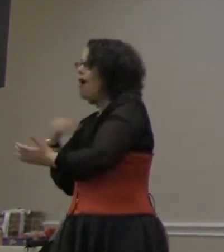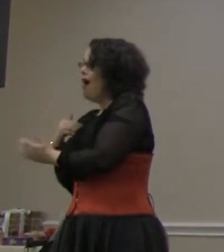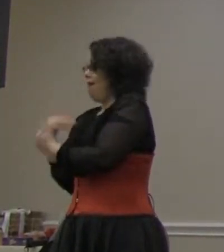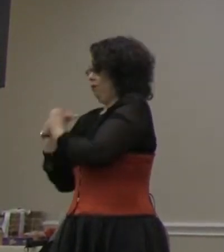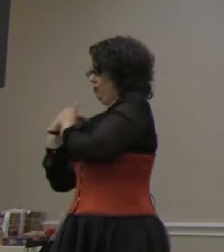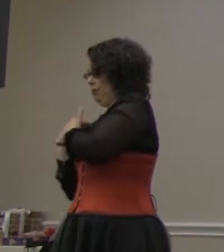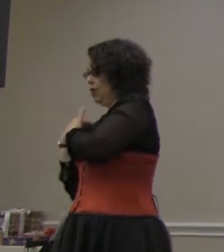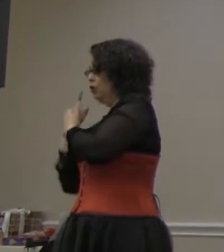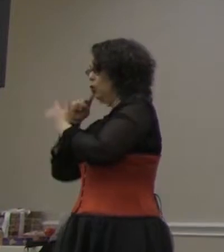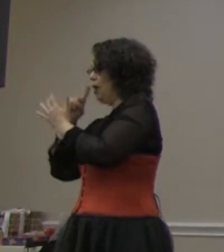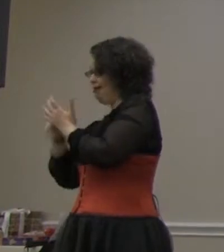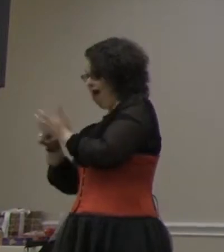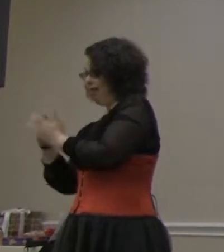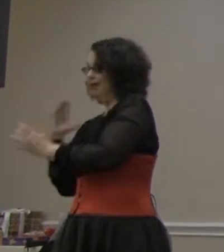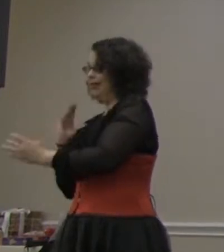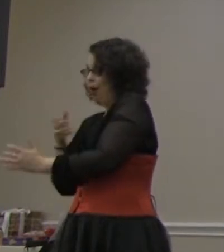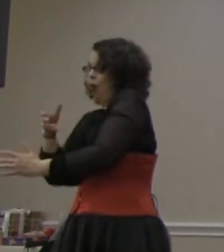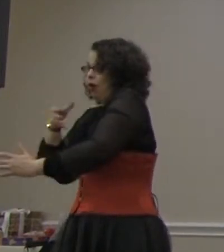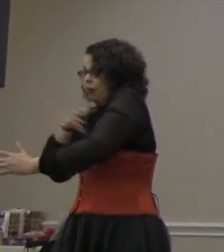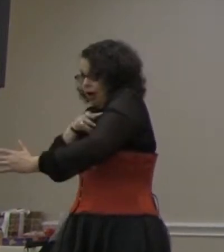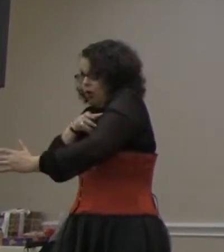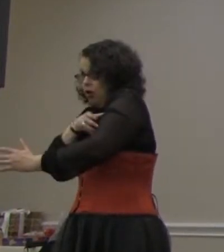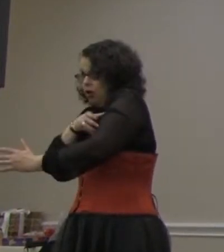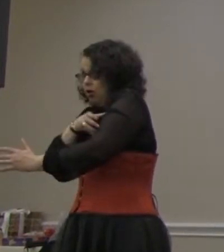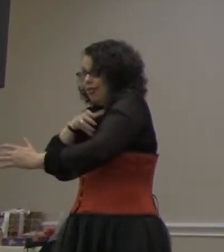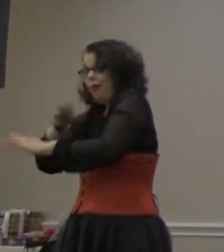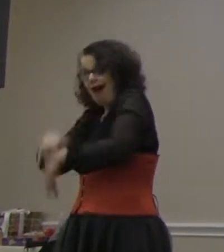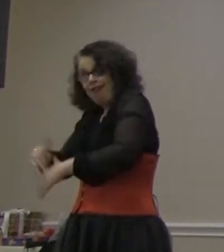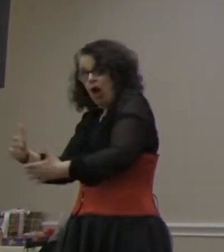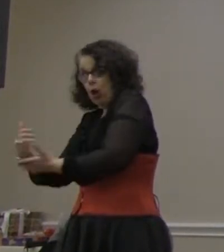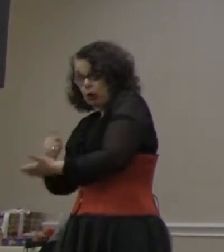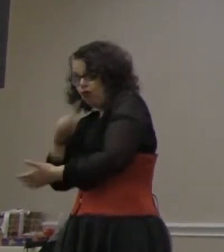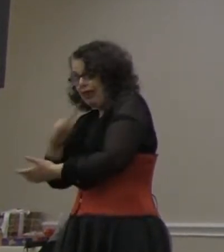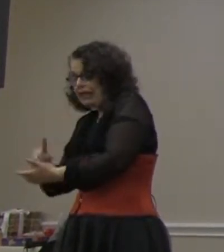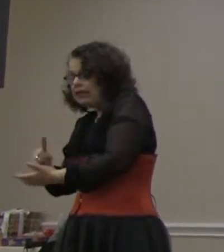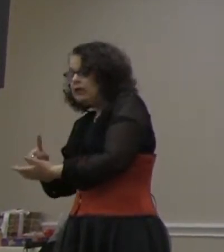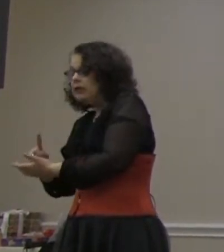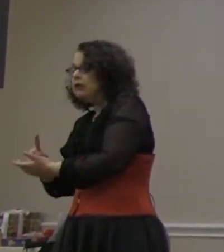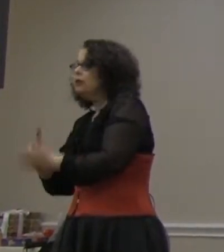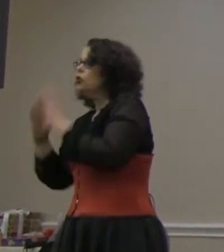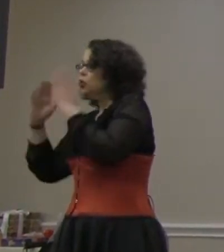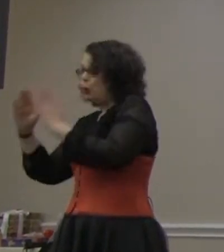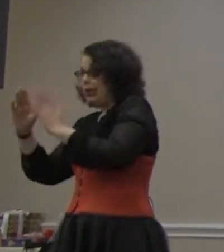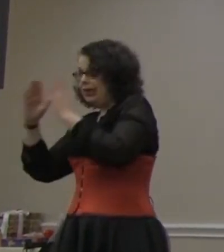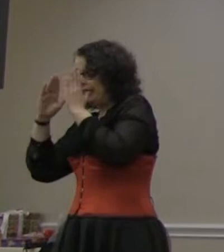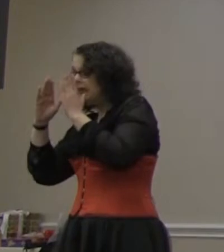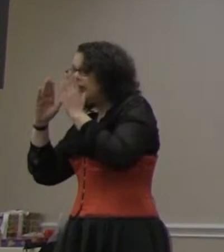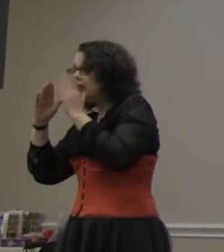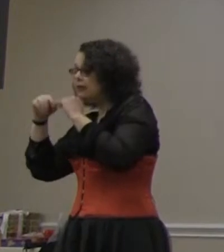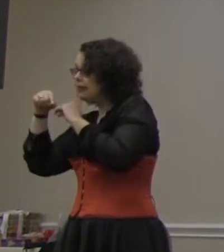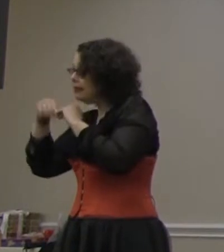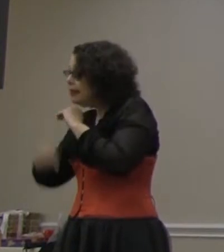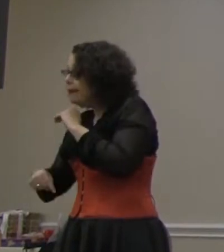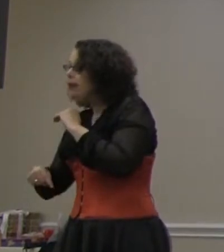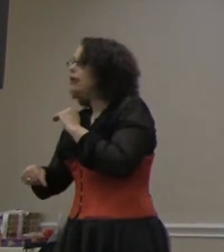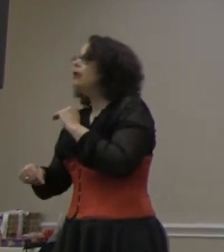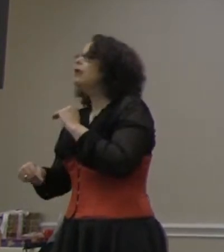to acknowledge the power we have, which we have not earned, to listen very